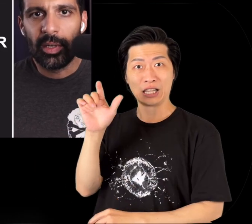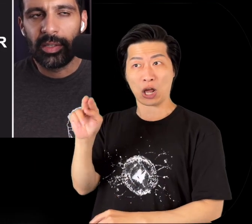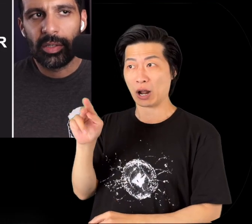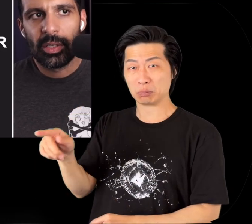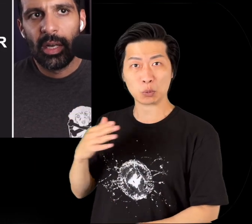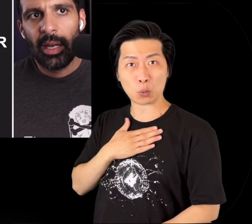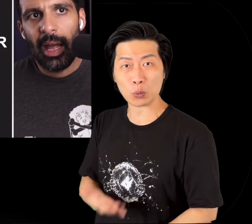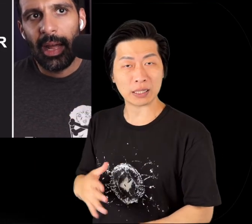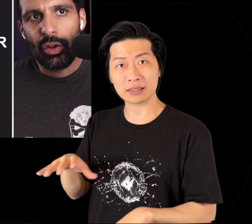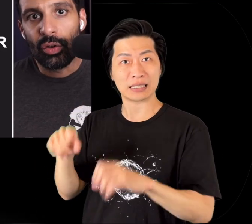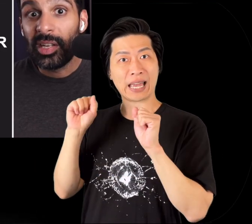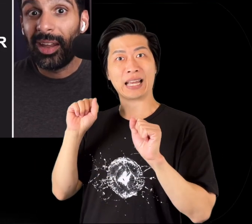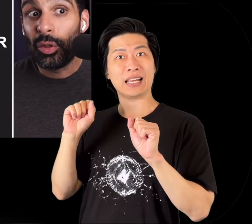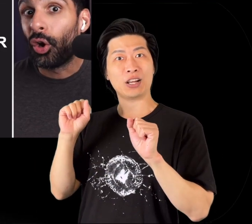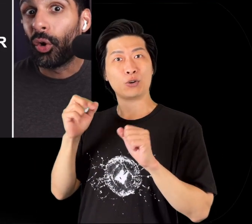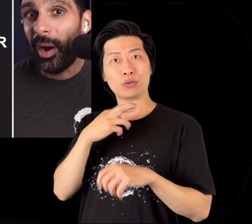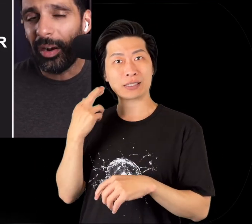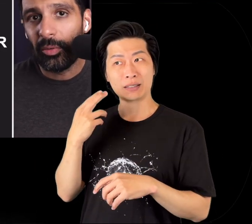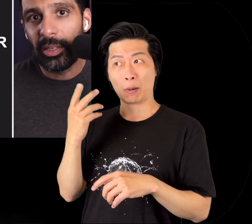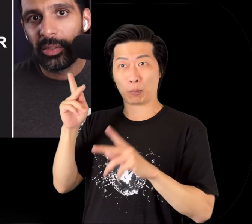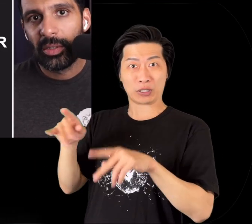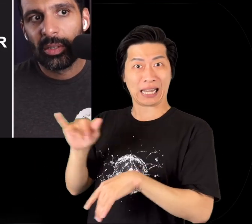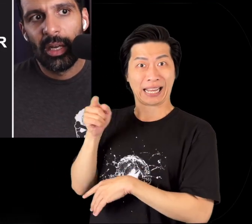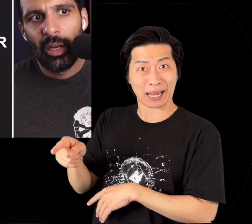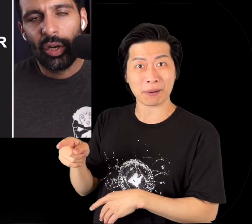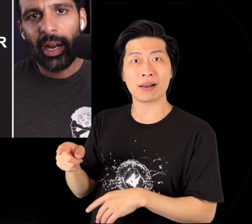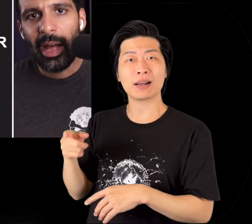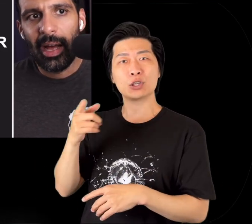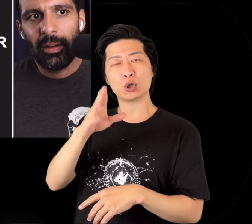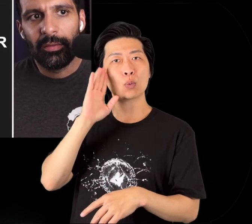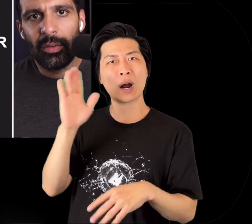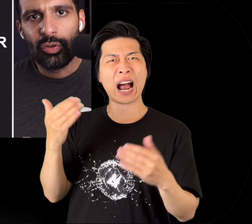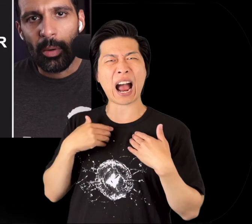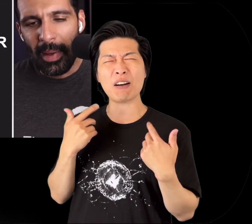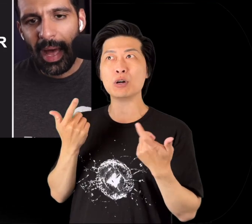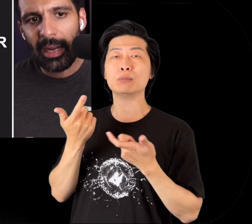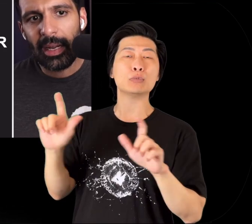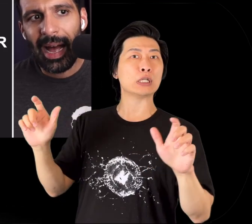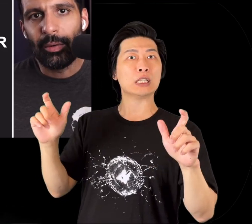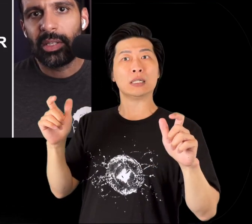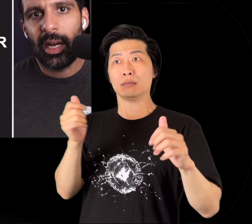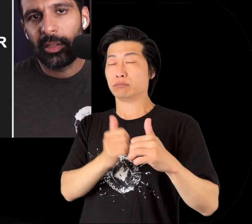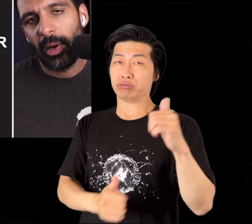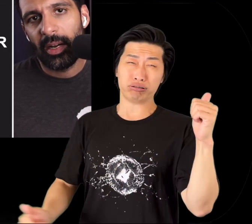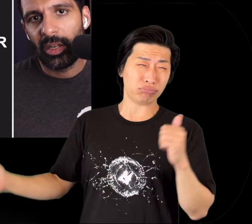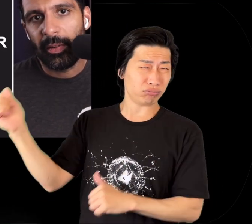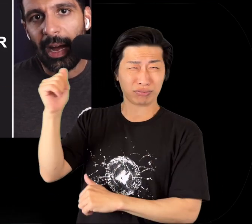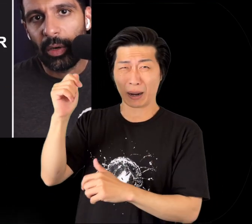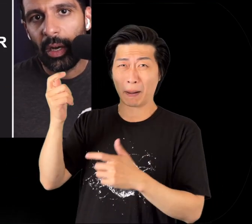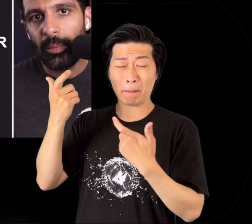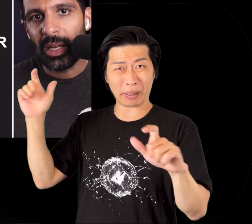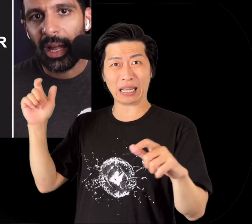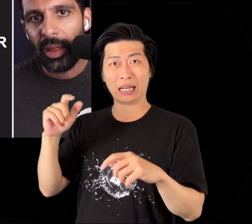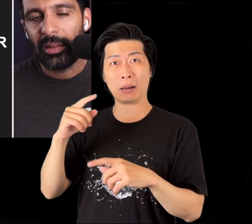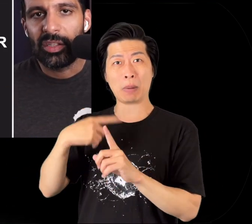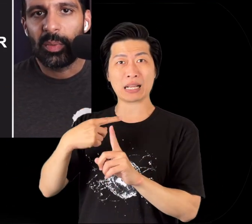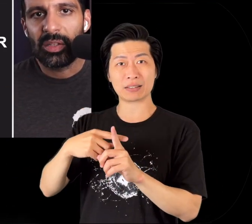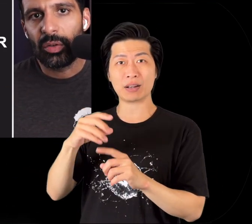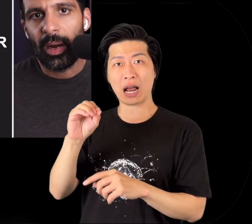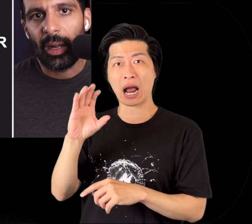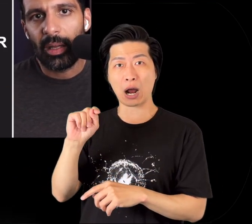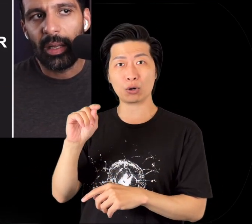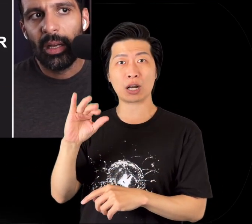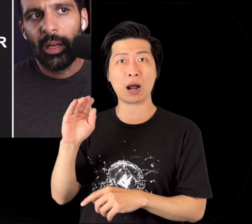take risks and you're taking the correct risks, you're going to have dramatic, outsized positive outcomes. And I think this